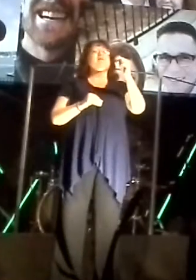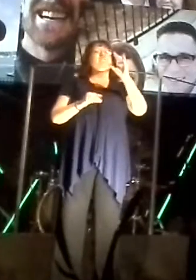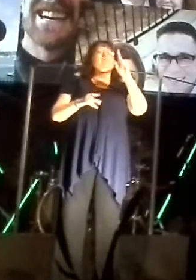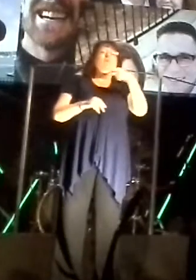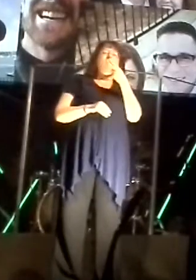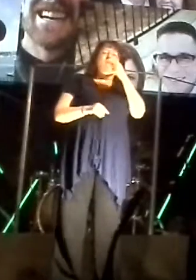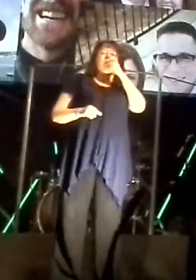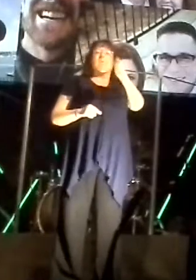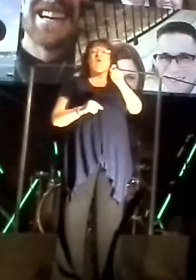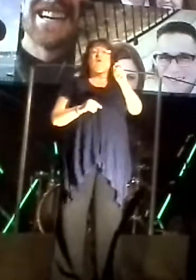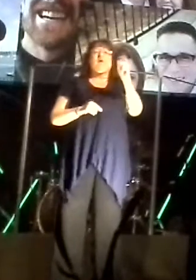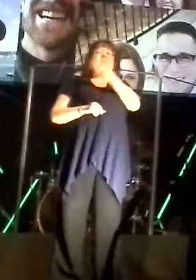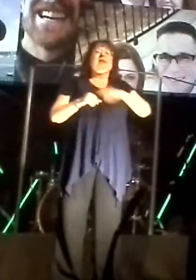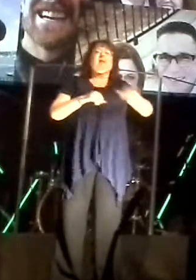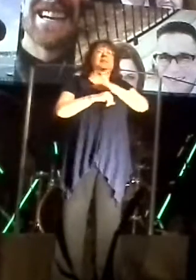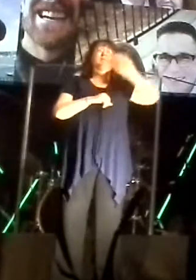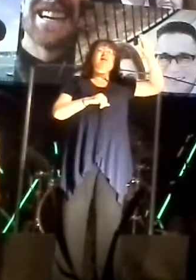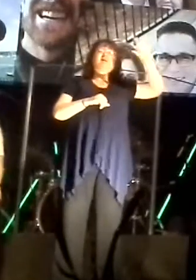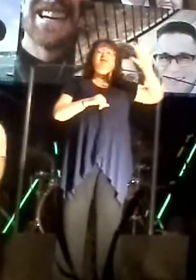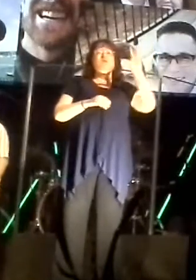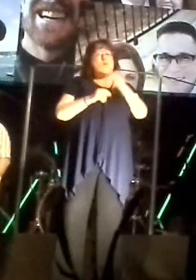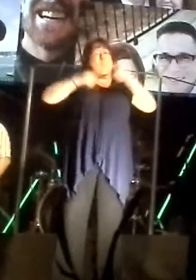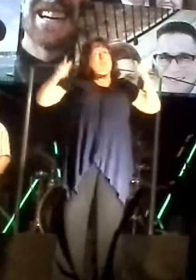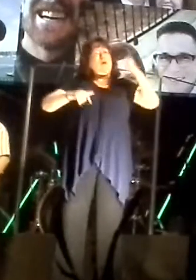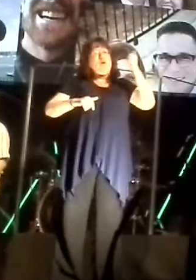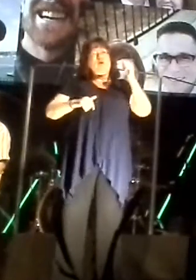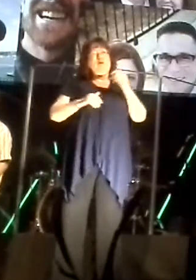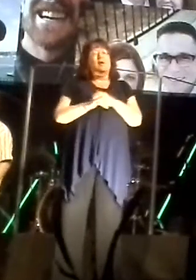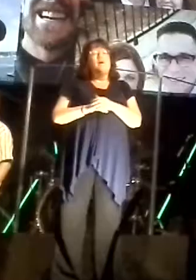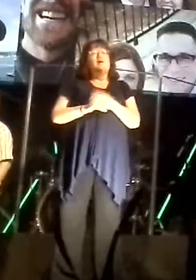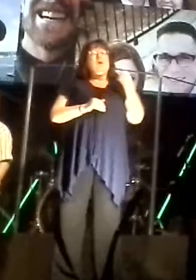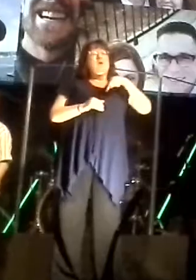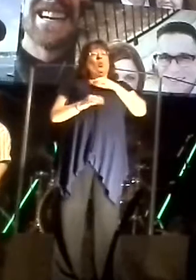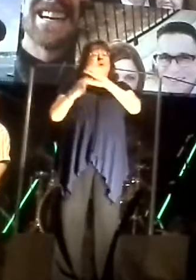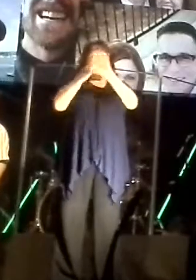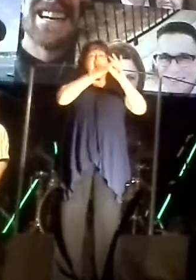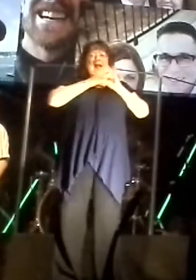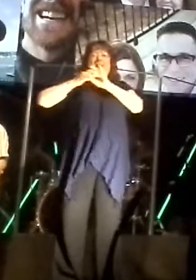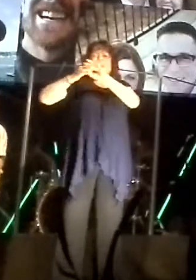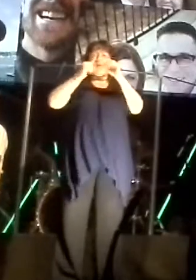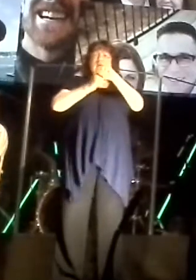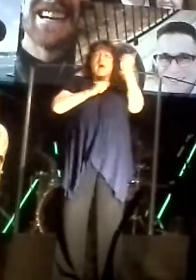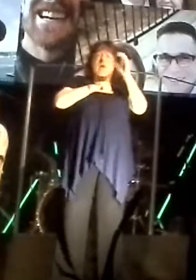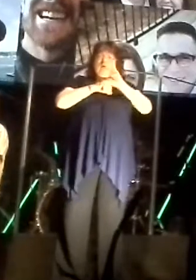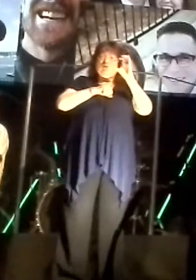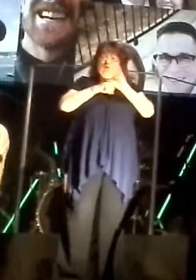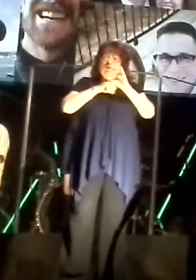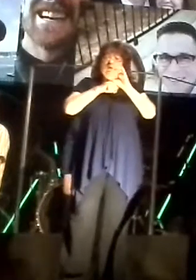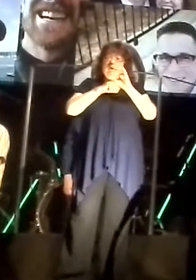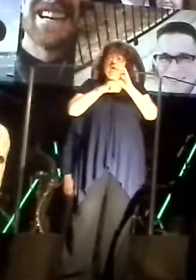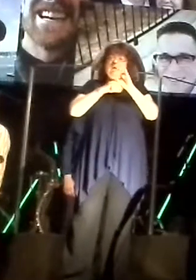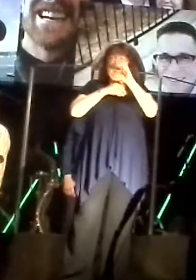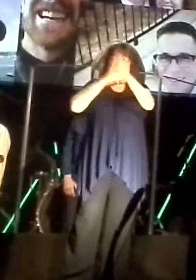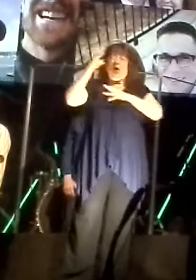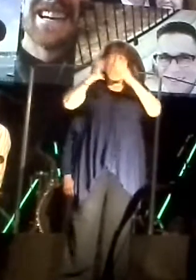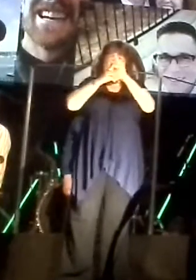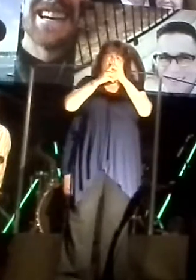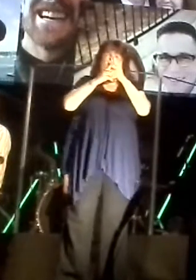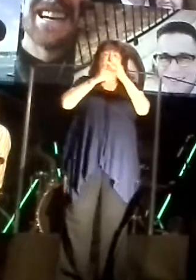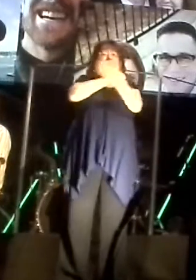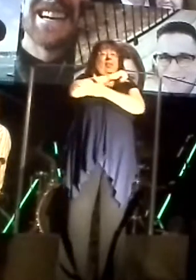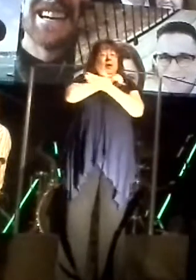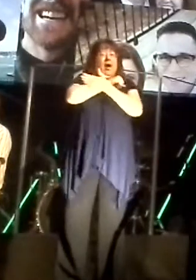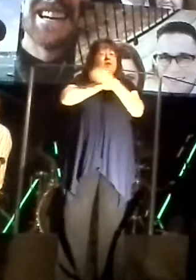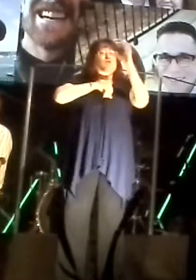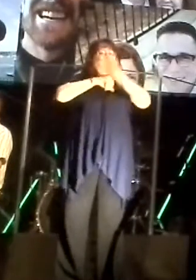about Pure Heart in the kingdom of God. It is bigger than us. And so we link arms with other churches, and all across the world and all across the